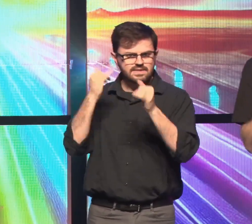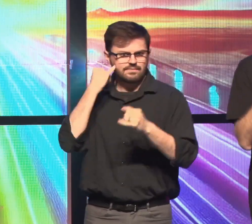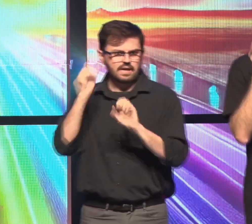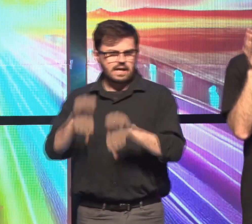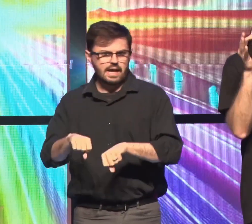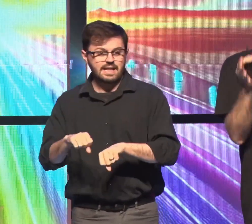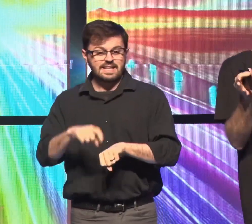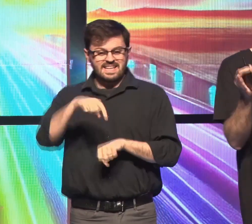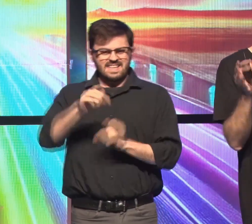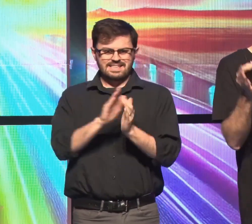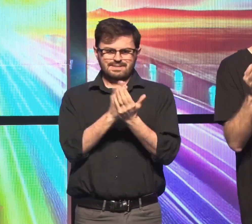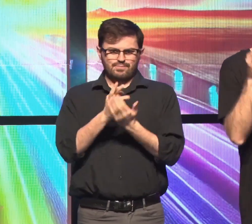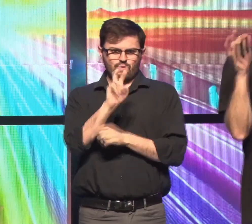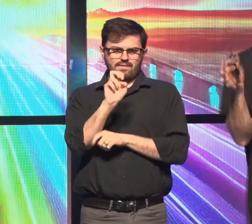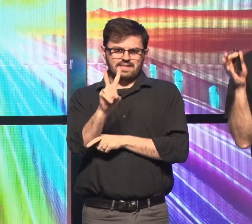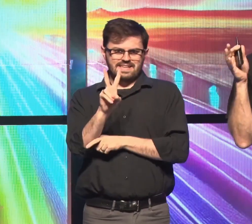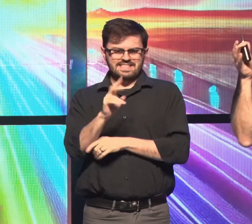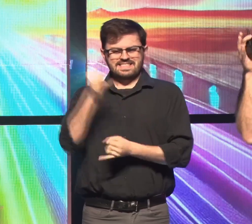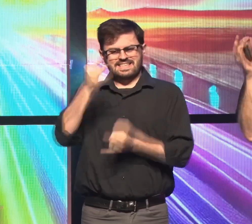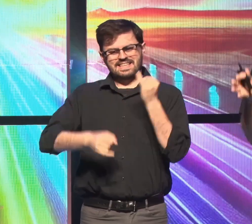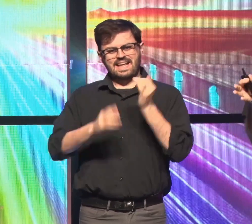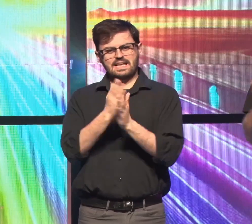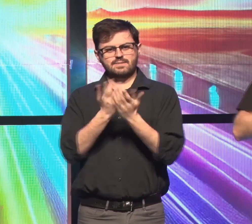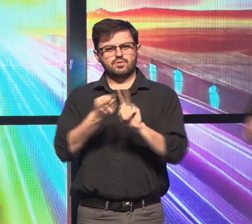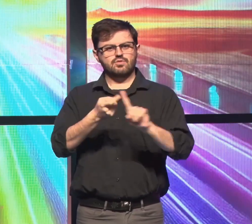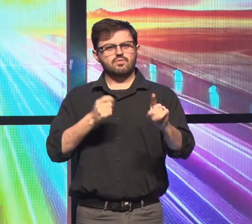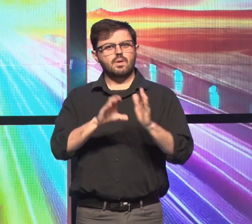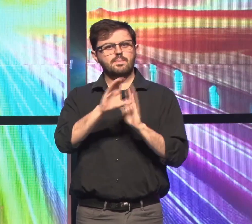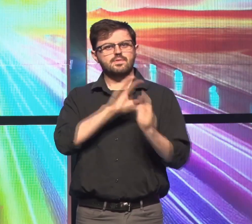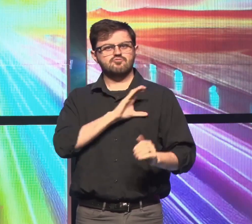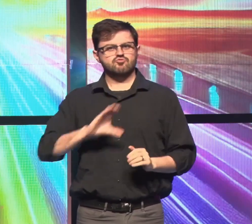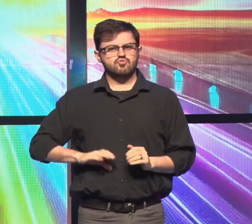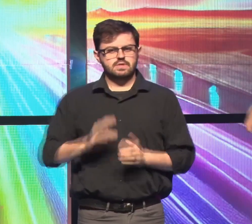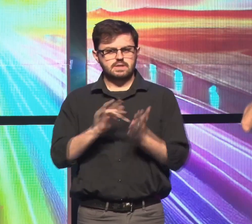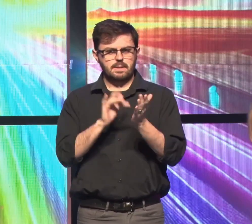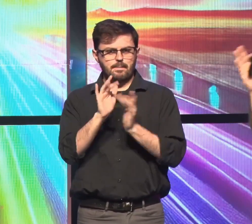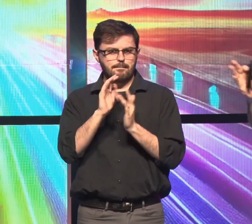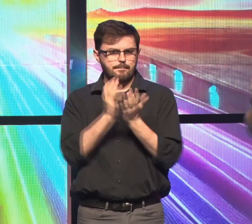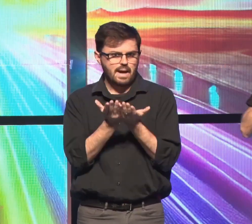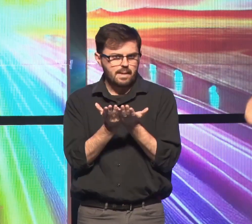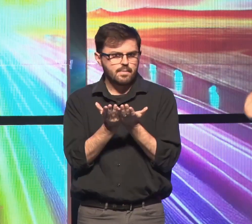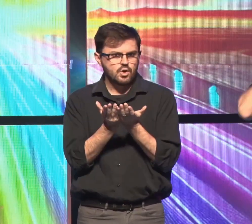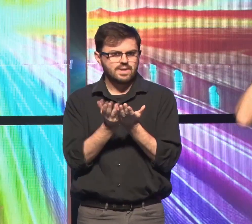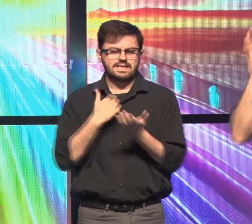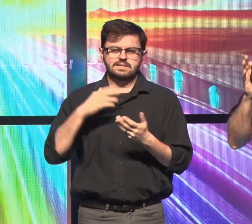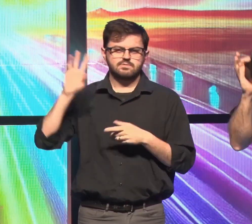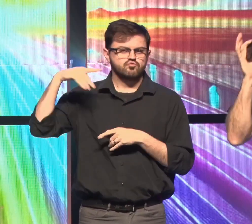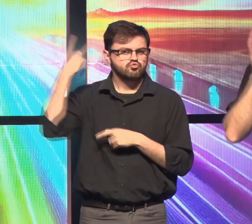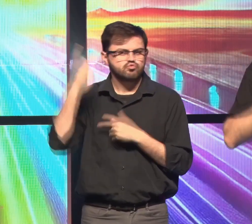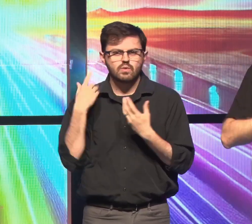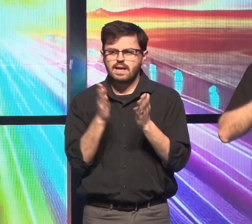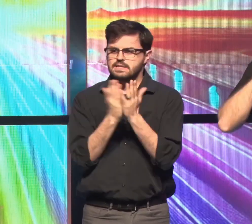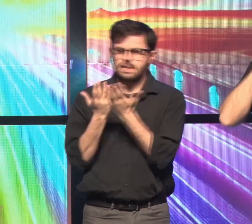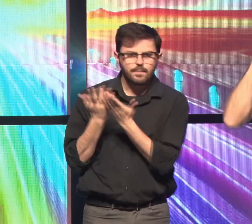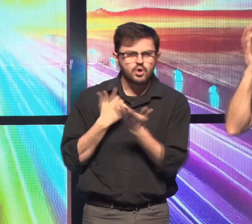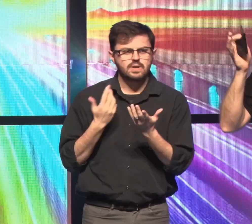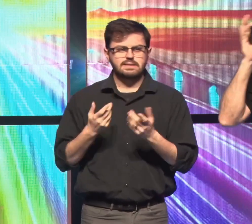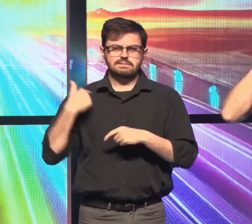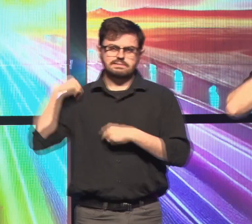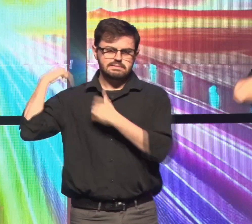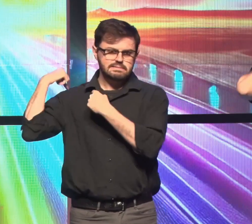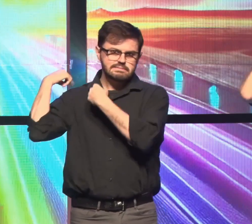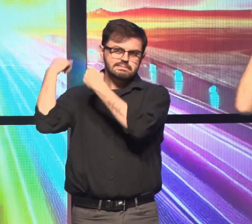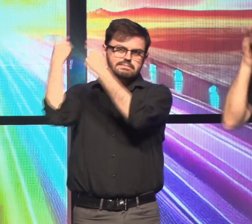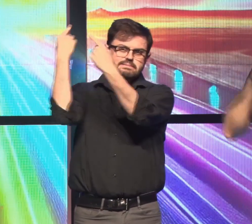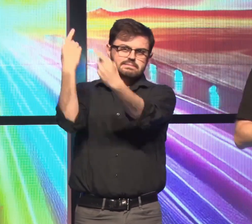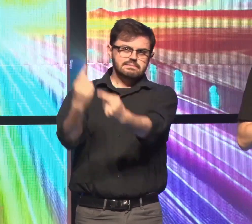last book of the Christian Bible, we call it the New Testament. It's the craziest book. It's caused all kinds of harm and damage